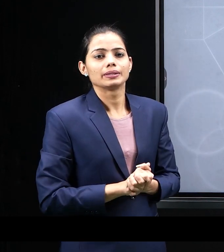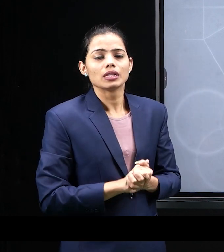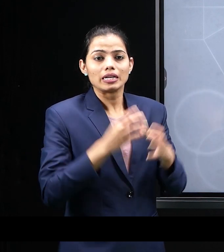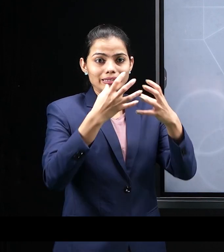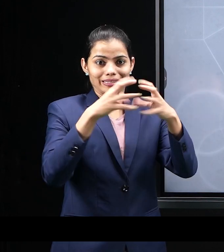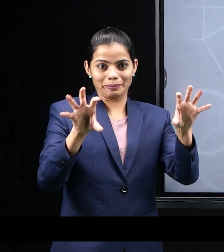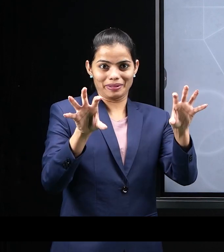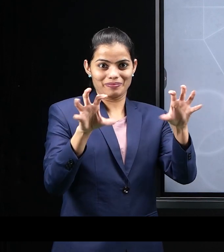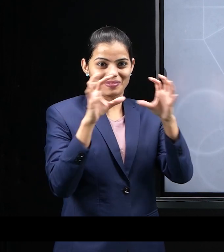disjoint set,